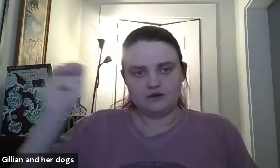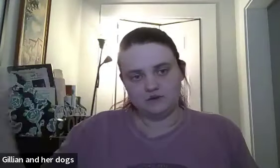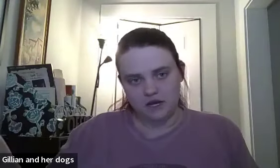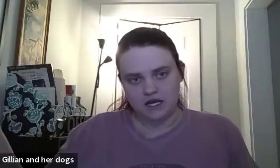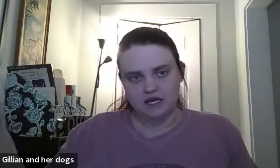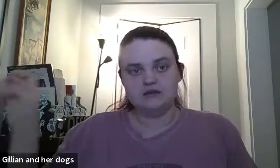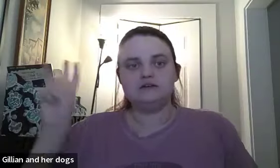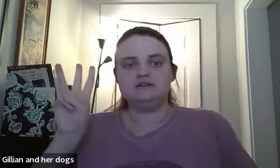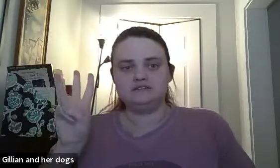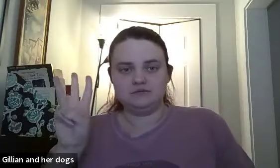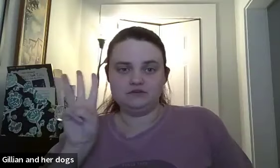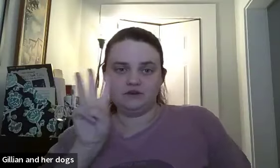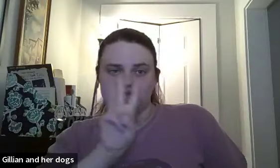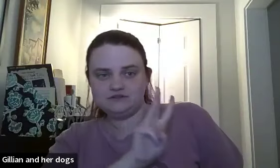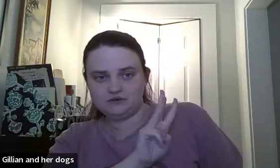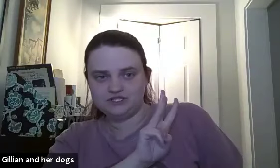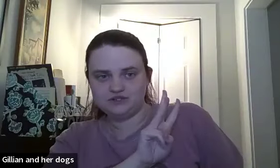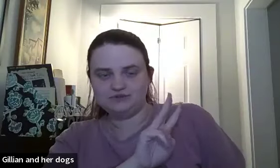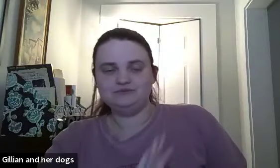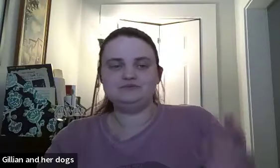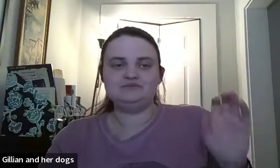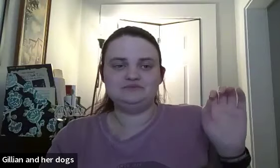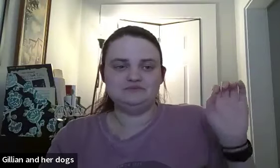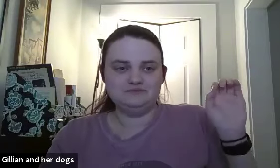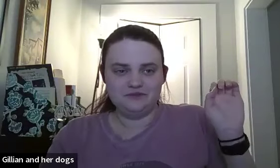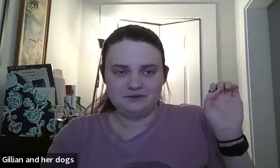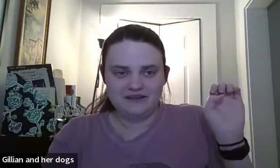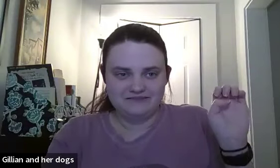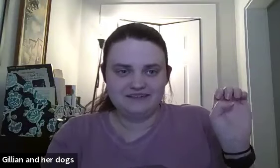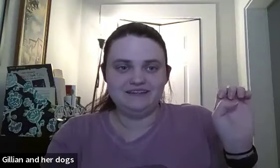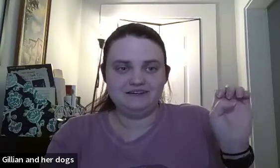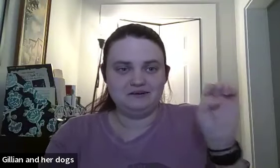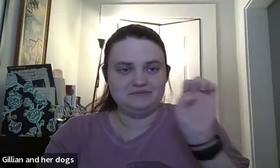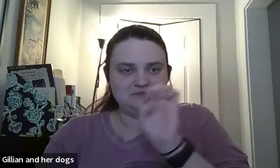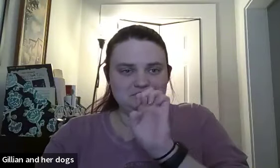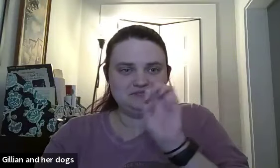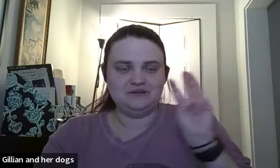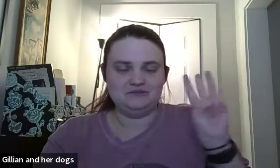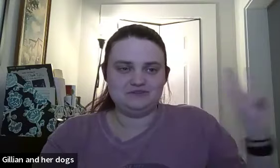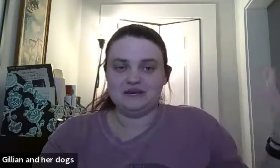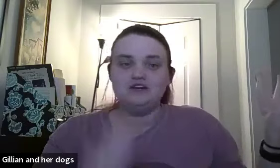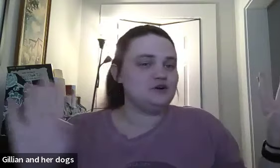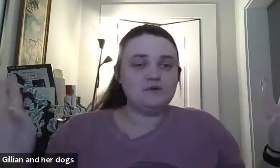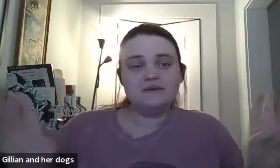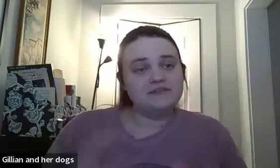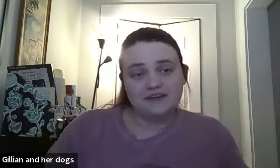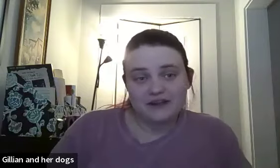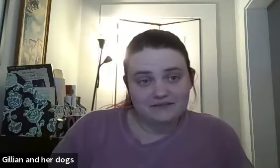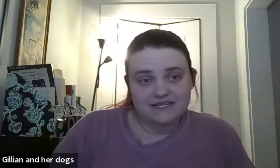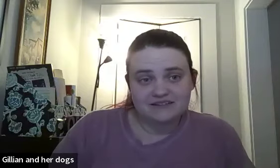goes away, W comes towards you, your lefty E comes towards you, W goes away. Don't worry about the other hand,